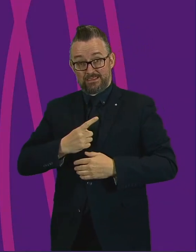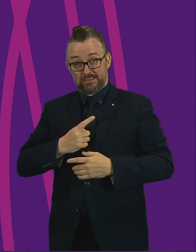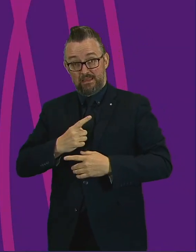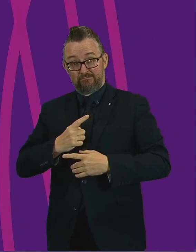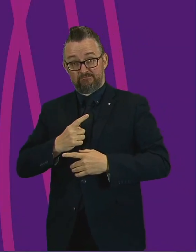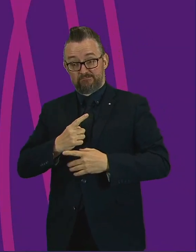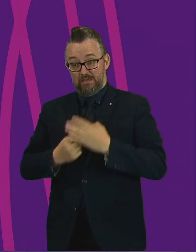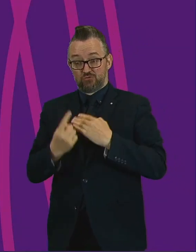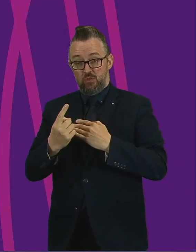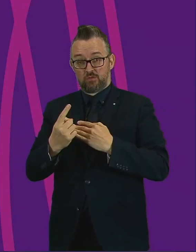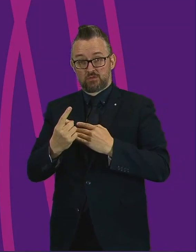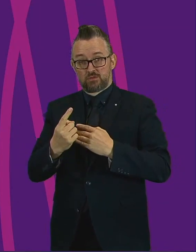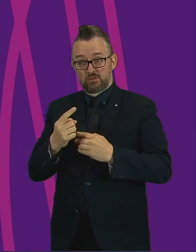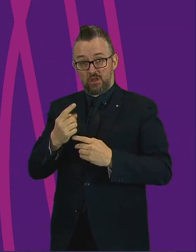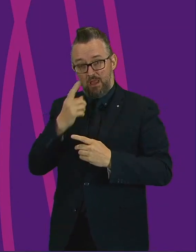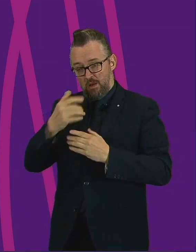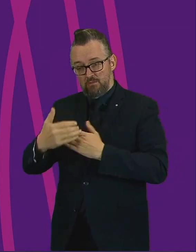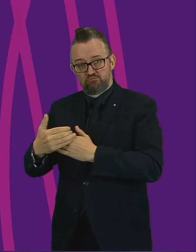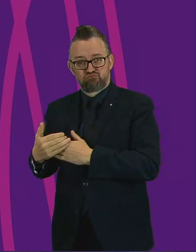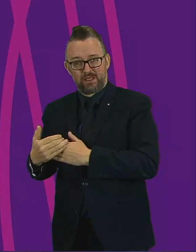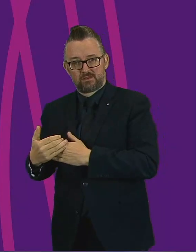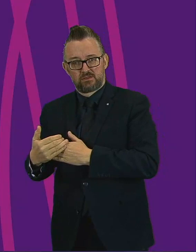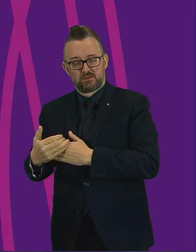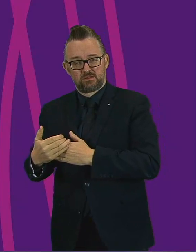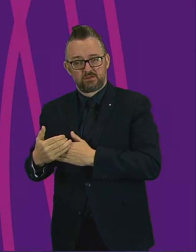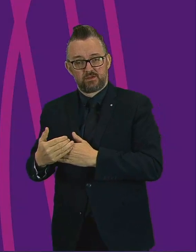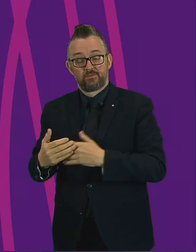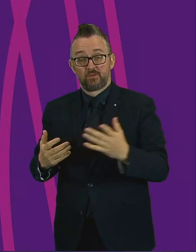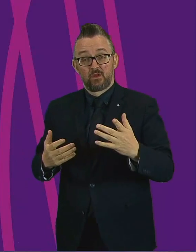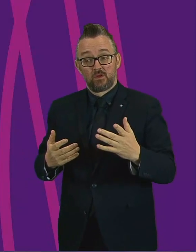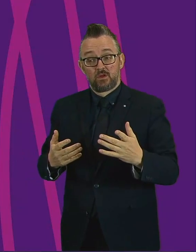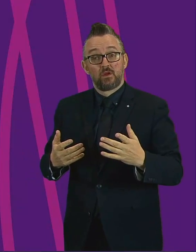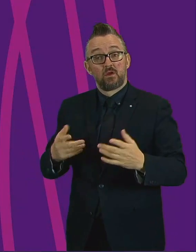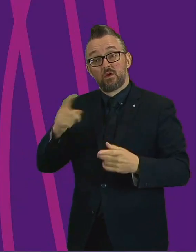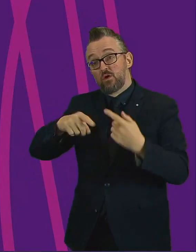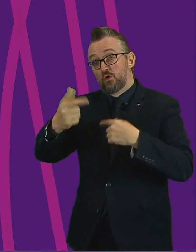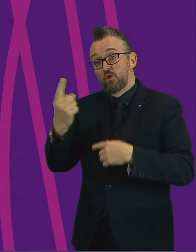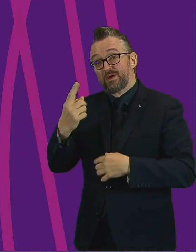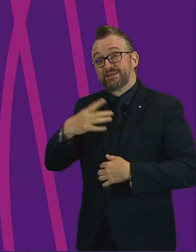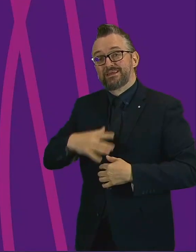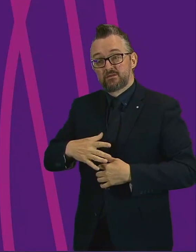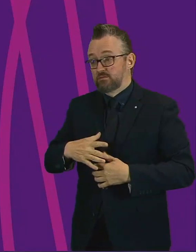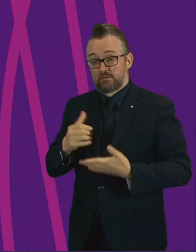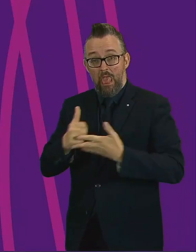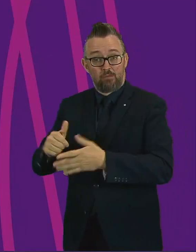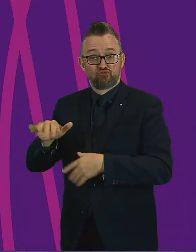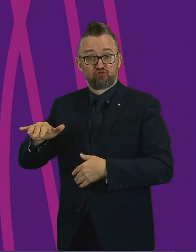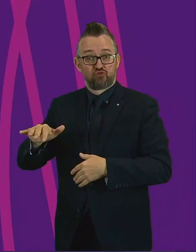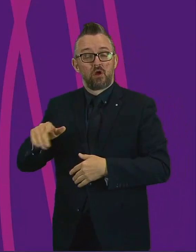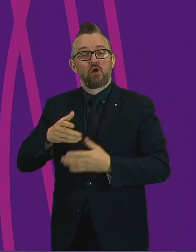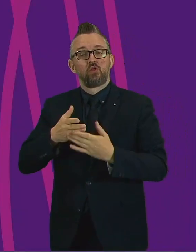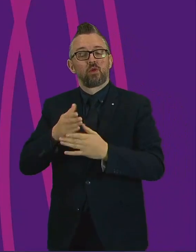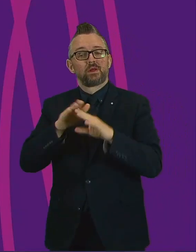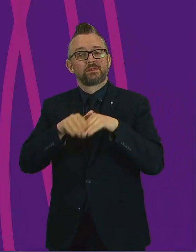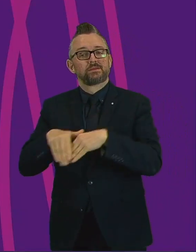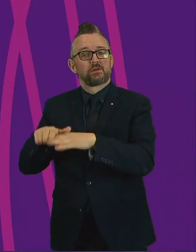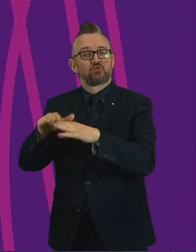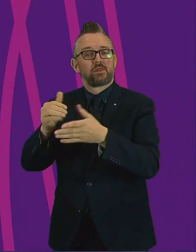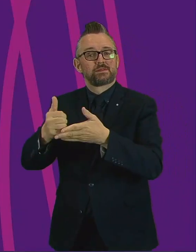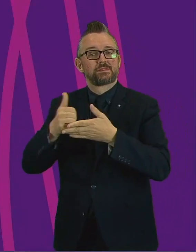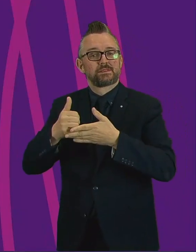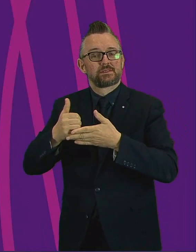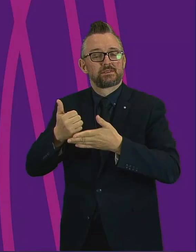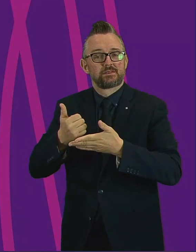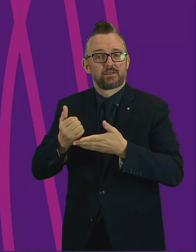Protect programme. First Minister. For those who need it, help is available via the Scottish Government's National Assistance Helpline. That